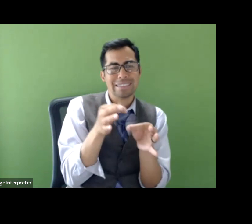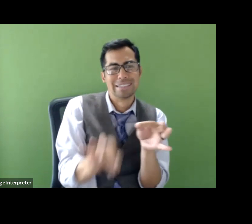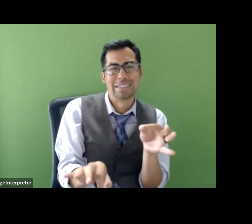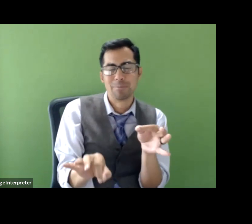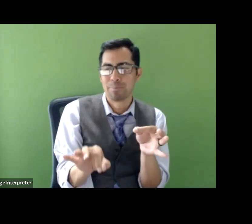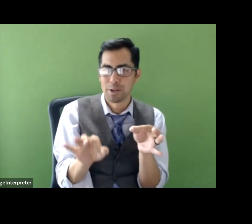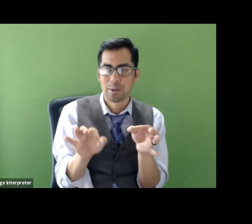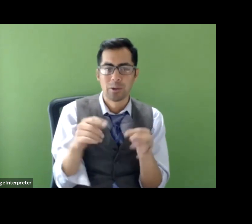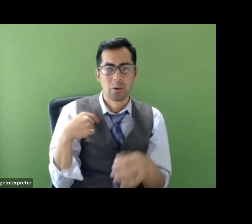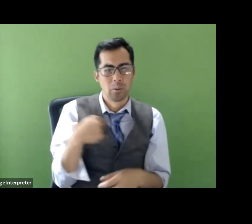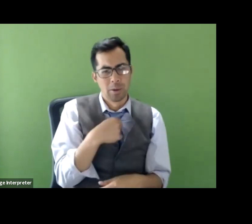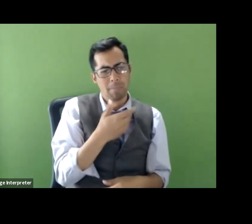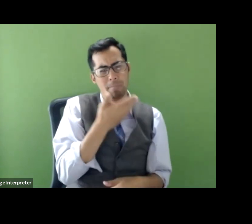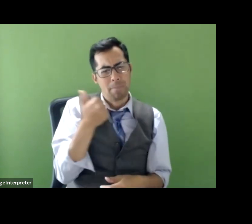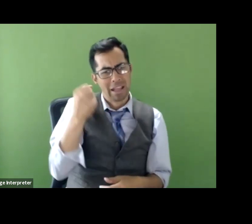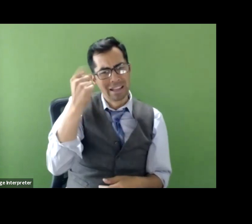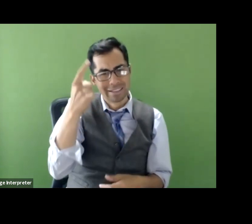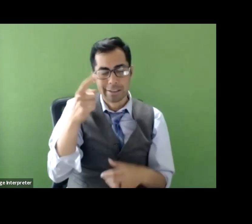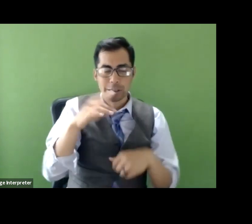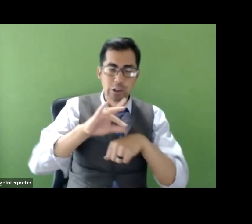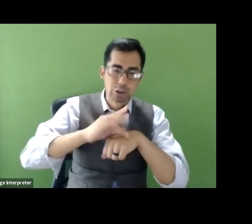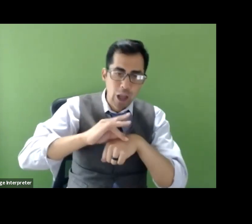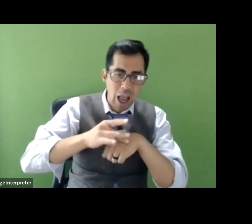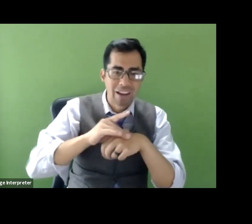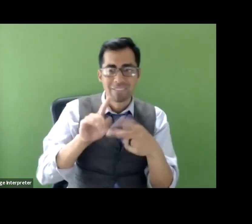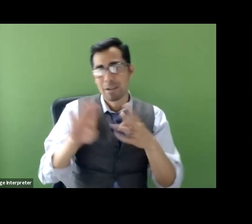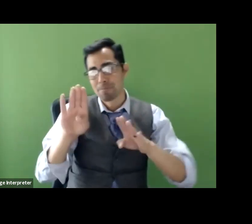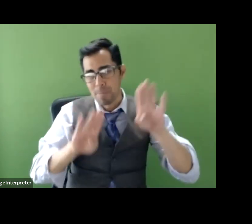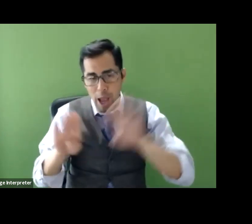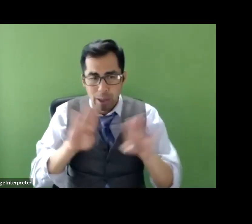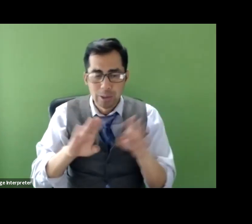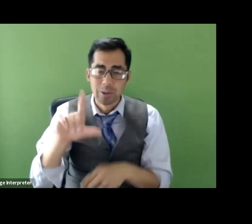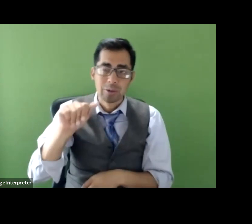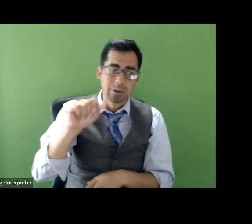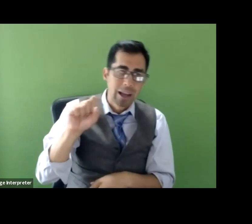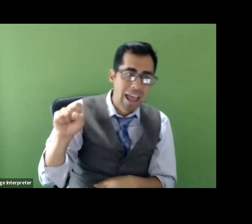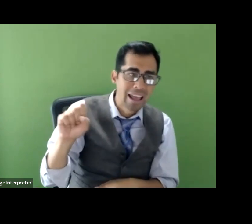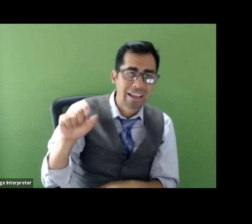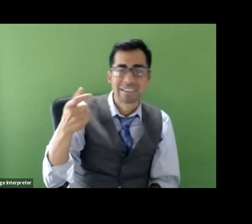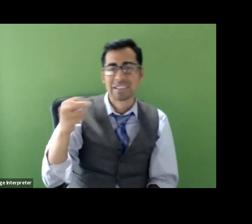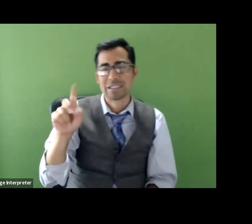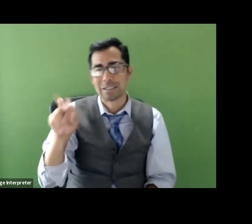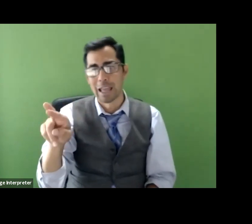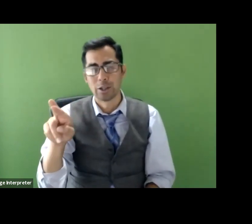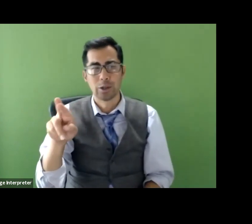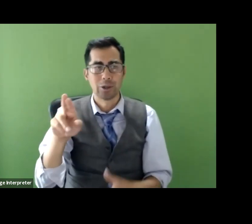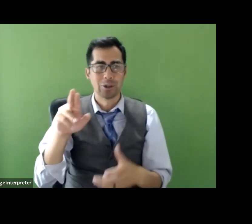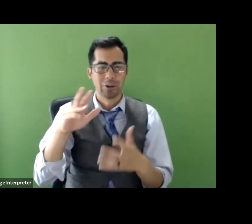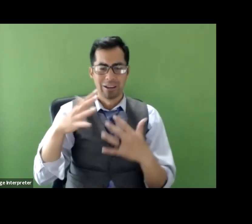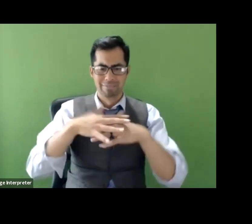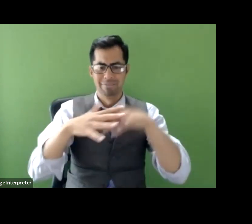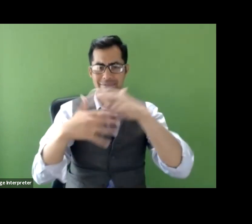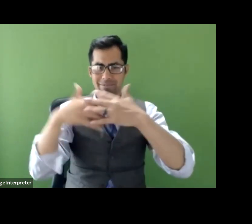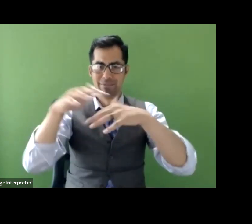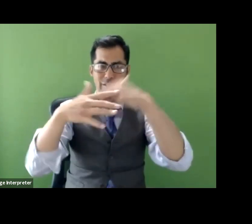understand the role that geography and biology and race and class and gender play in our lives and in the